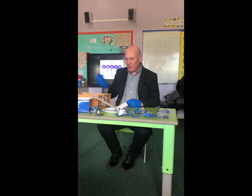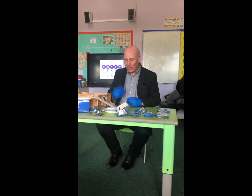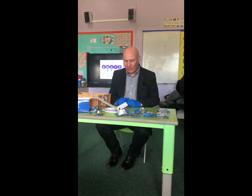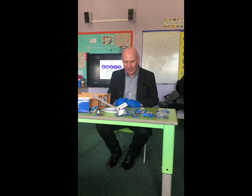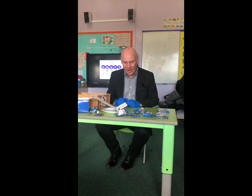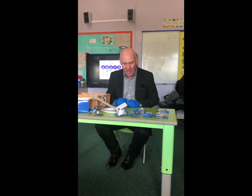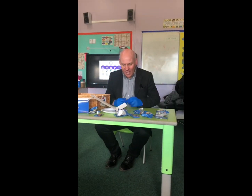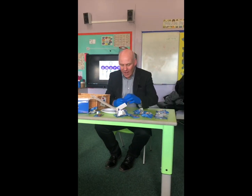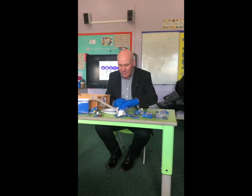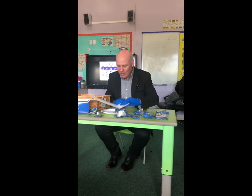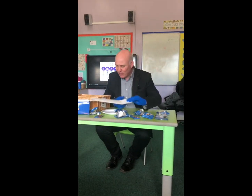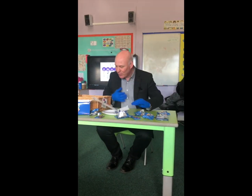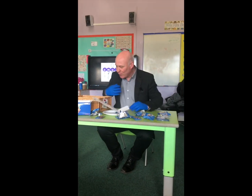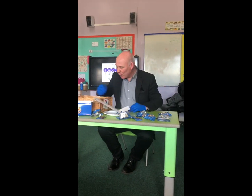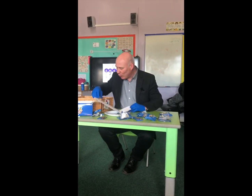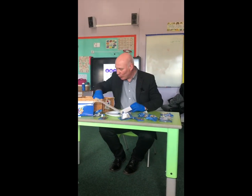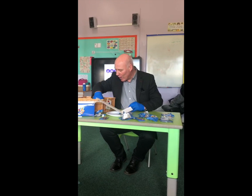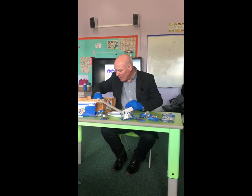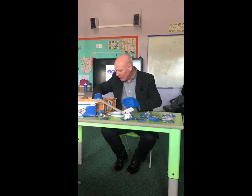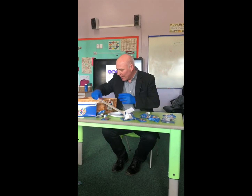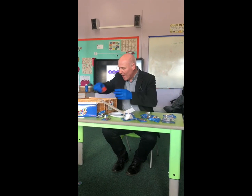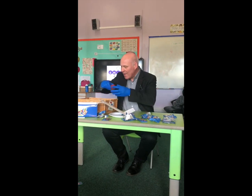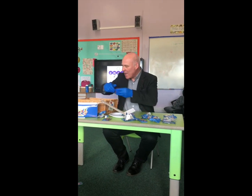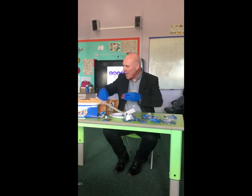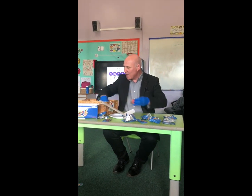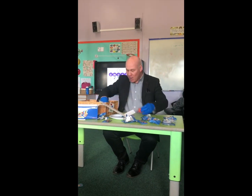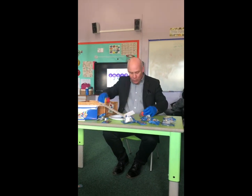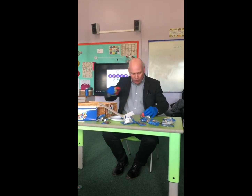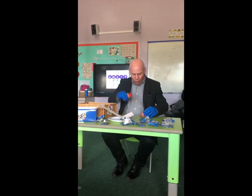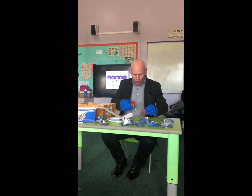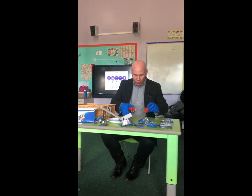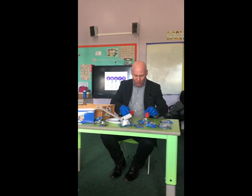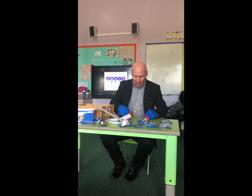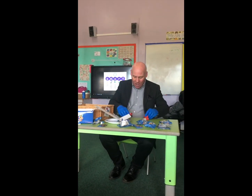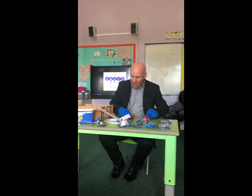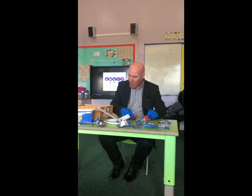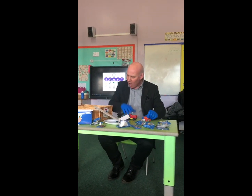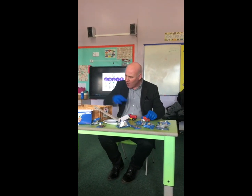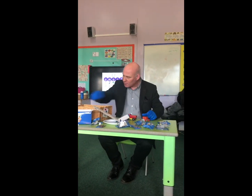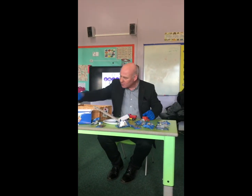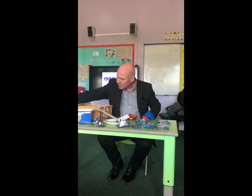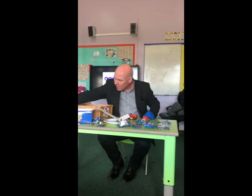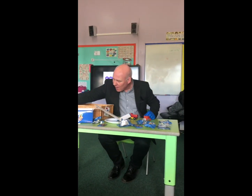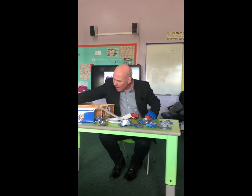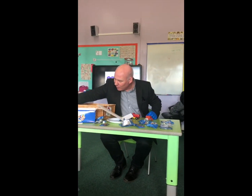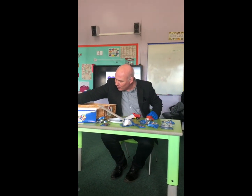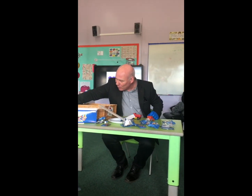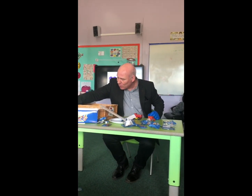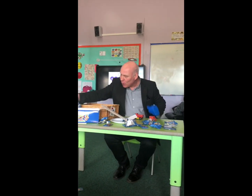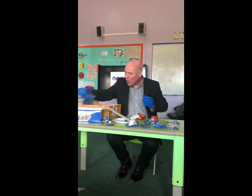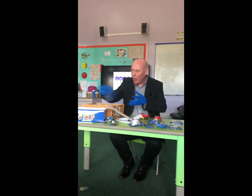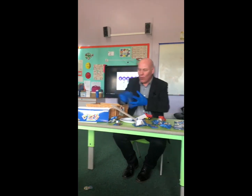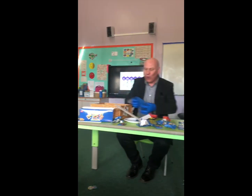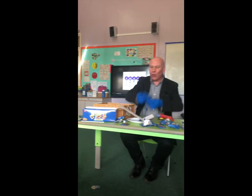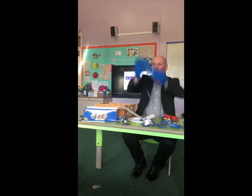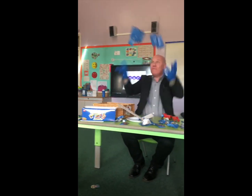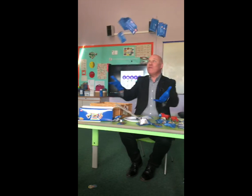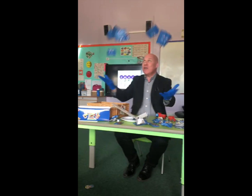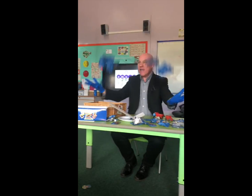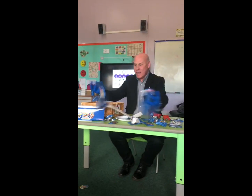Everybody, I'm in school. Playing with all the cars, and look at all of these